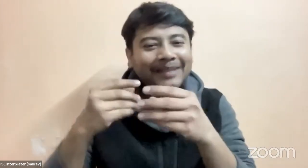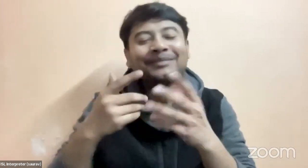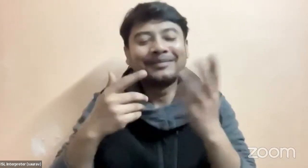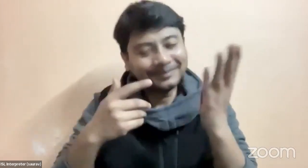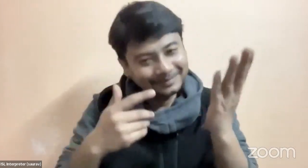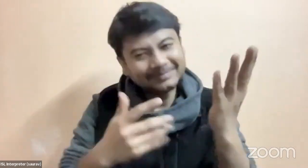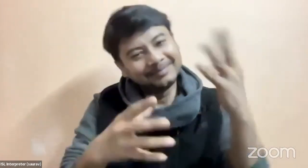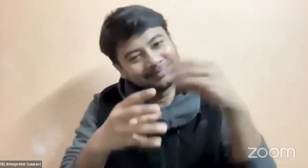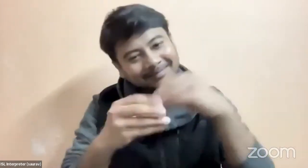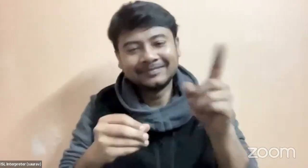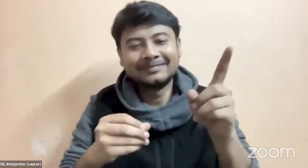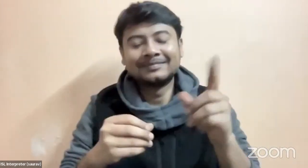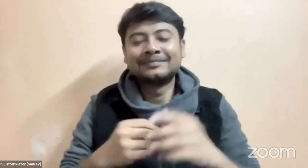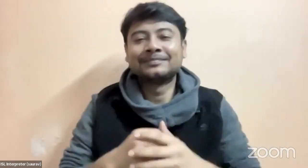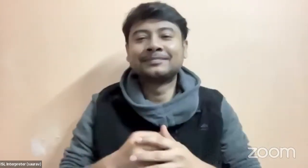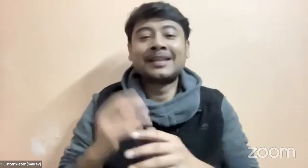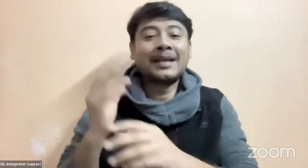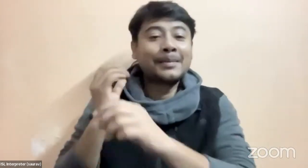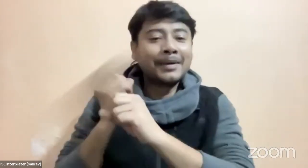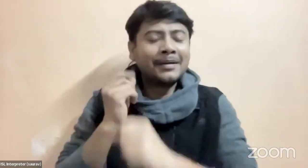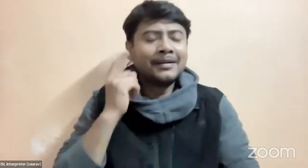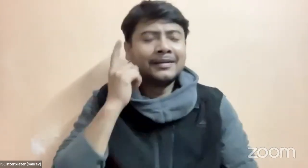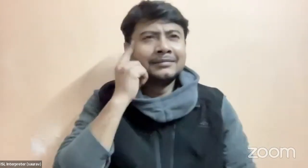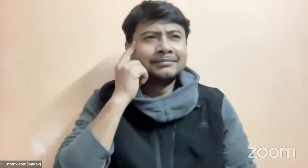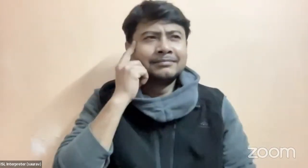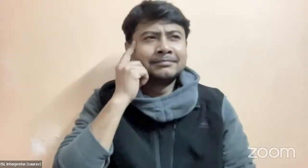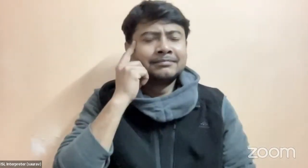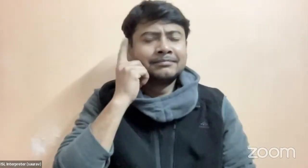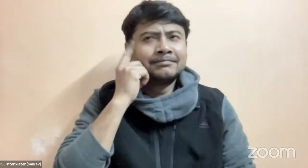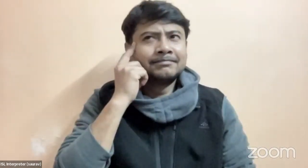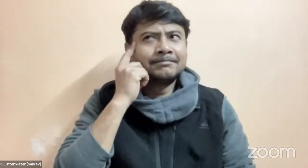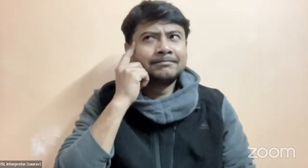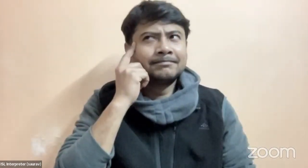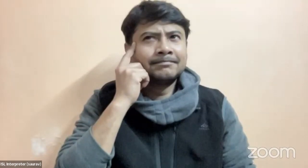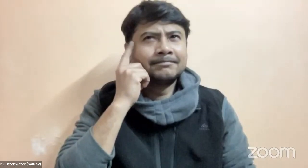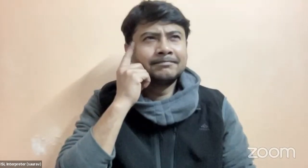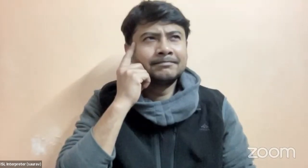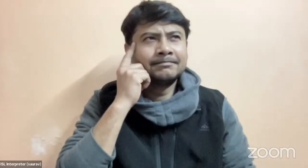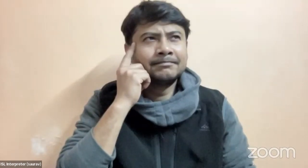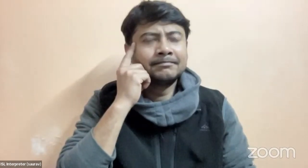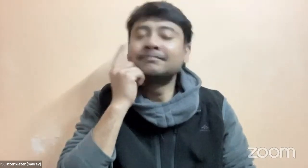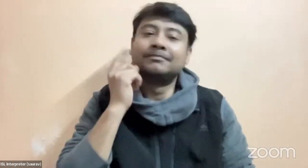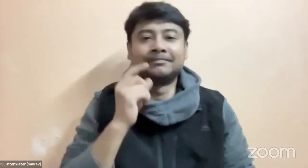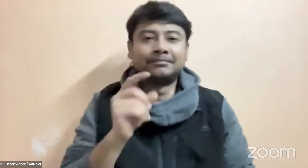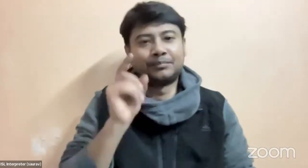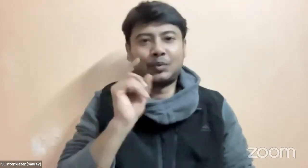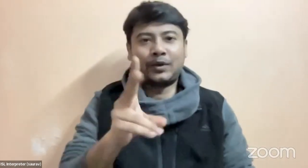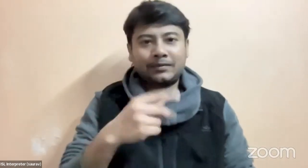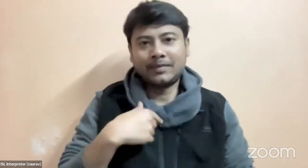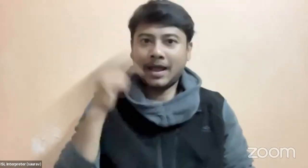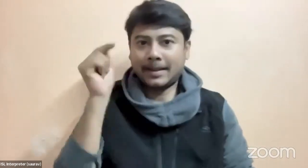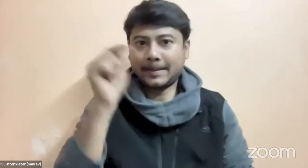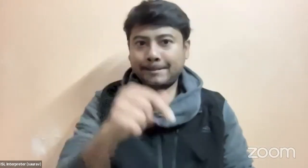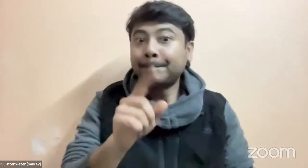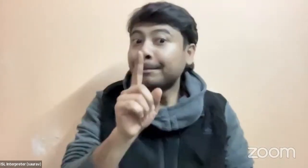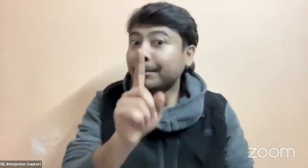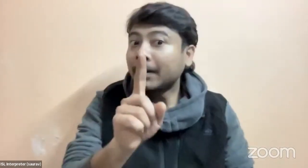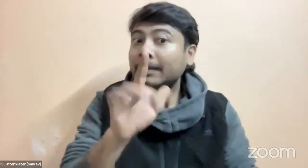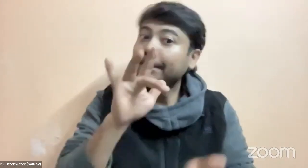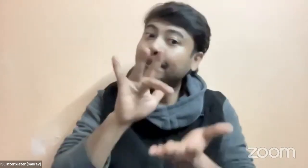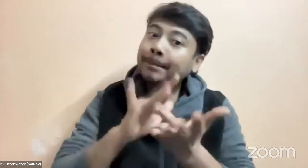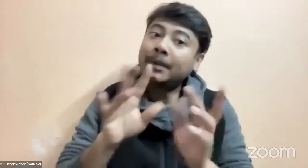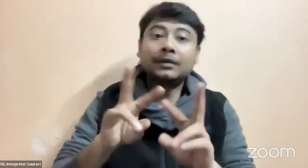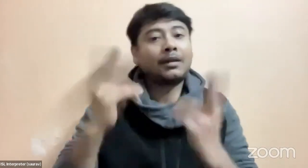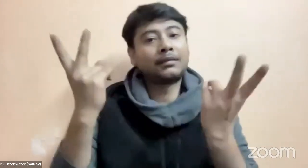Lord Balram, he thinks for a while and then he says, okay, I will come. But I will come in a different place.